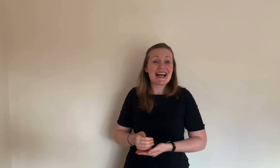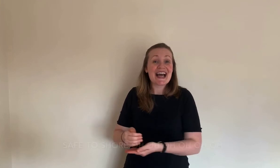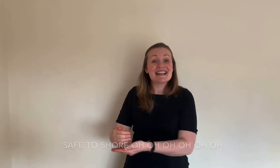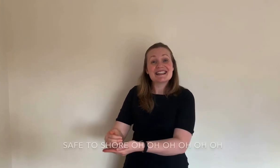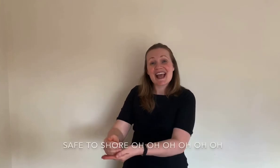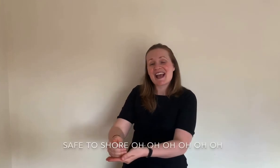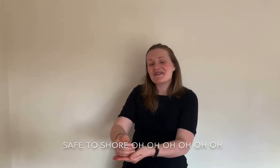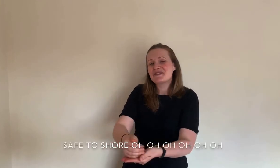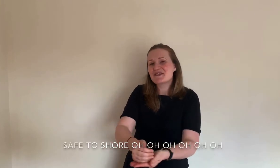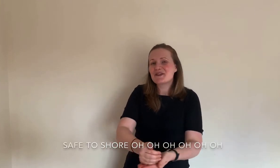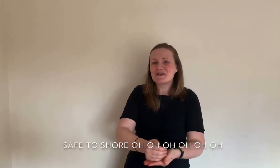shore, safe to